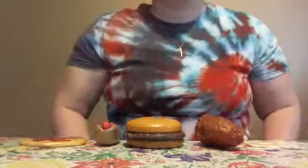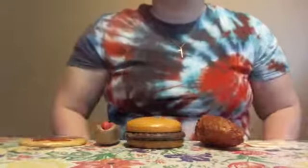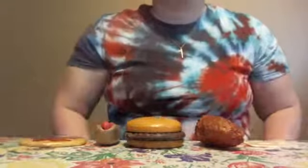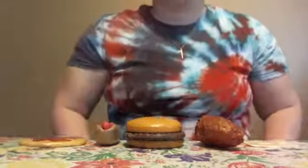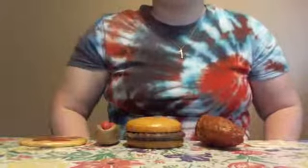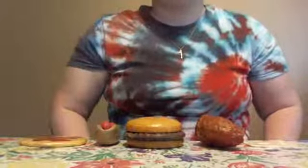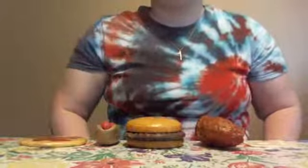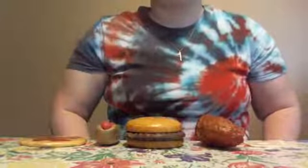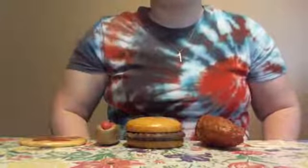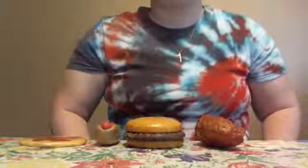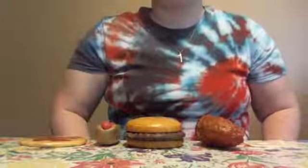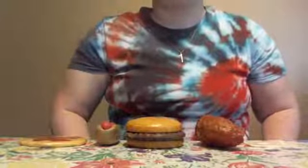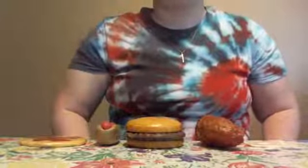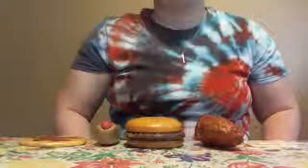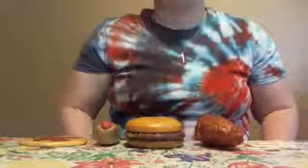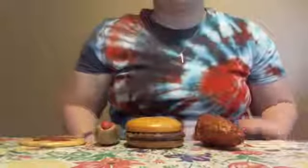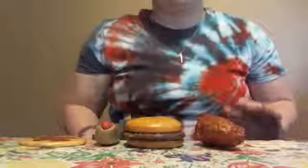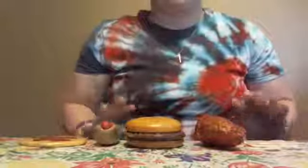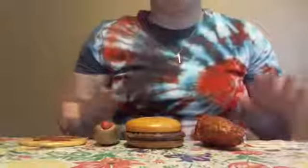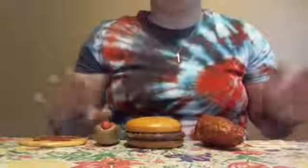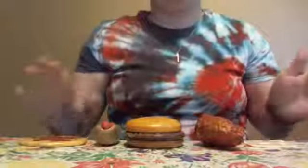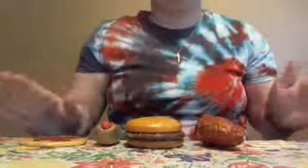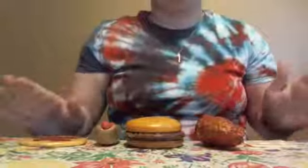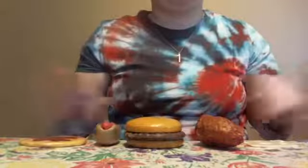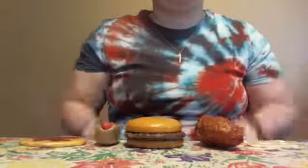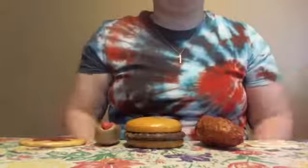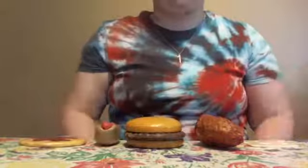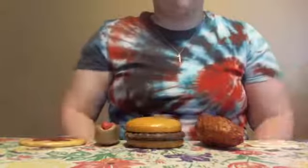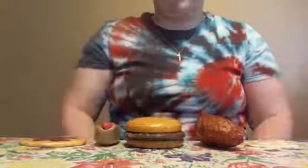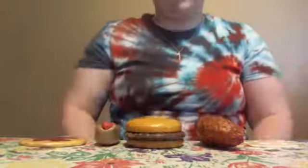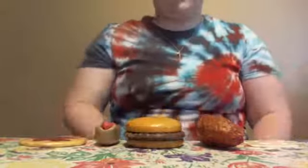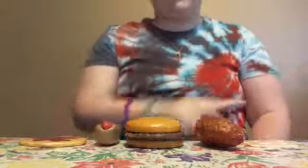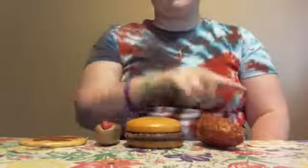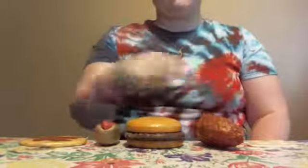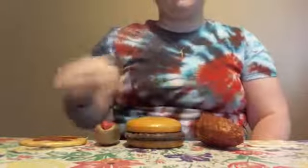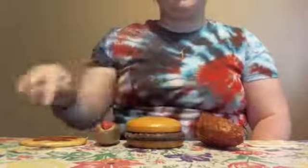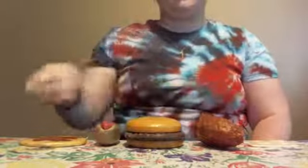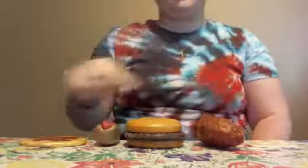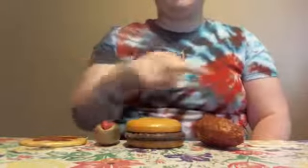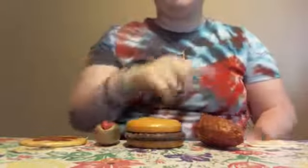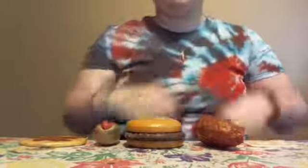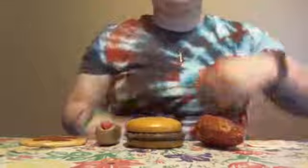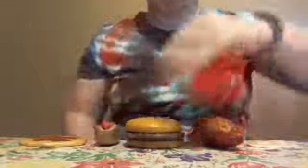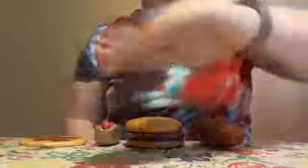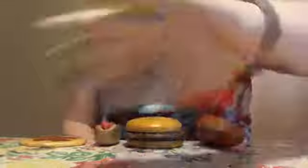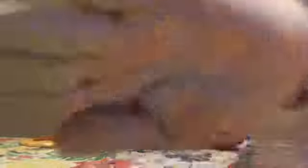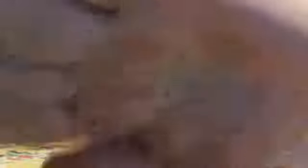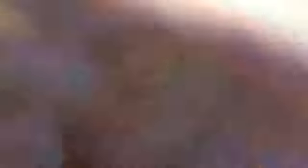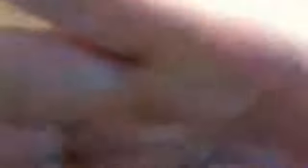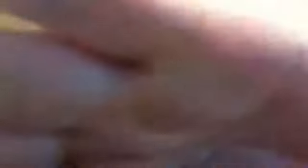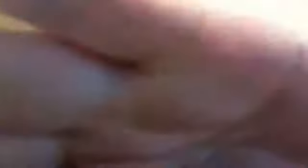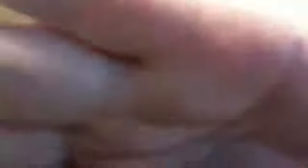All right. I'm going to cover the camera for a second, and I want you to guess which one of these I took